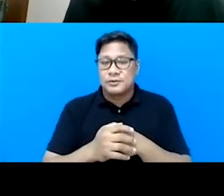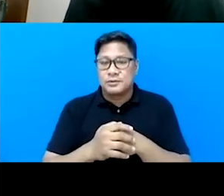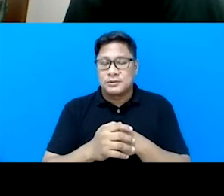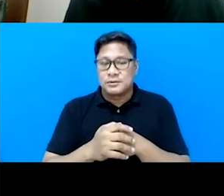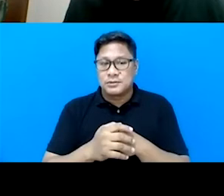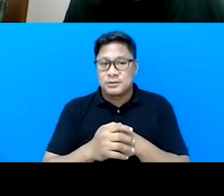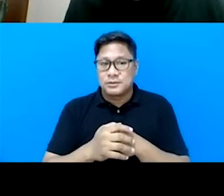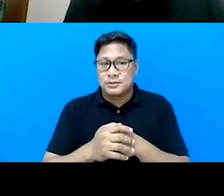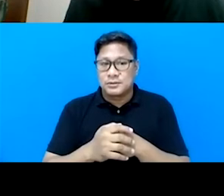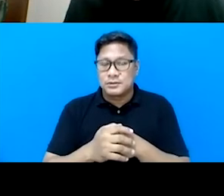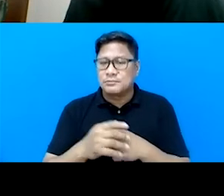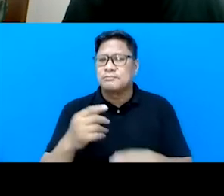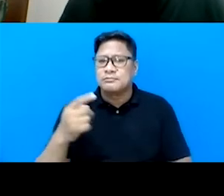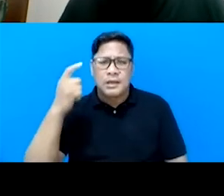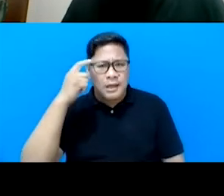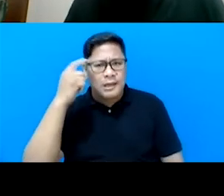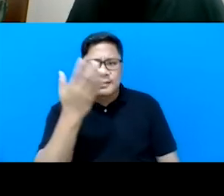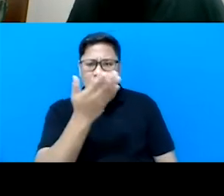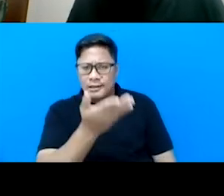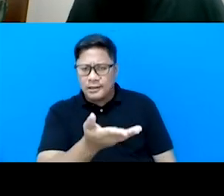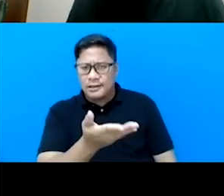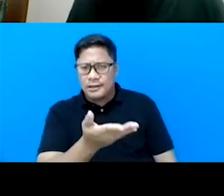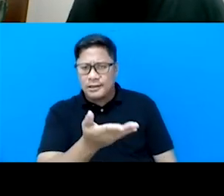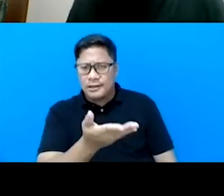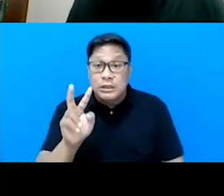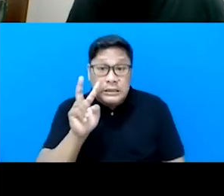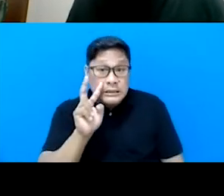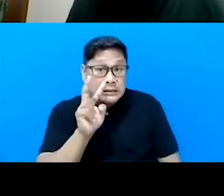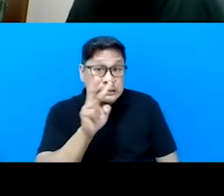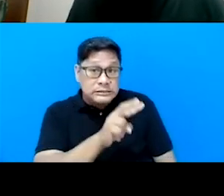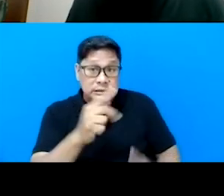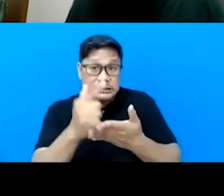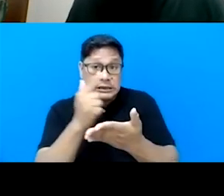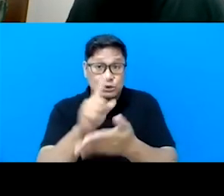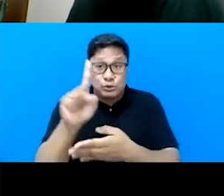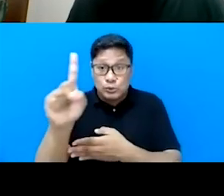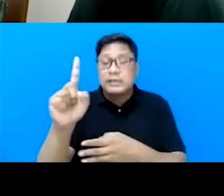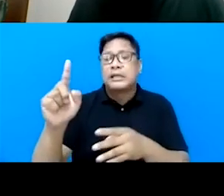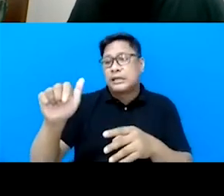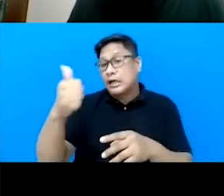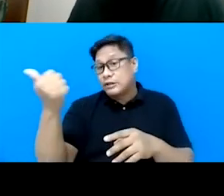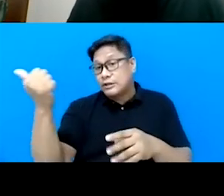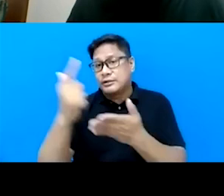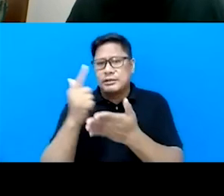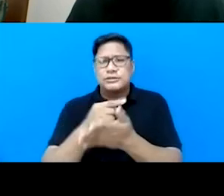I think you might want to look at lesson 1 and other lessons. I think